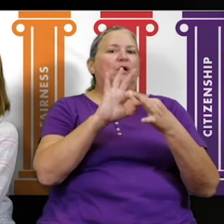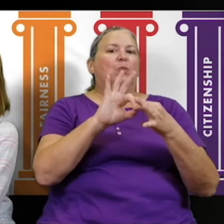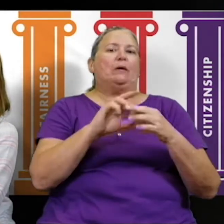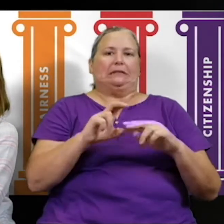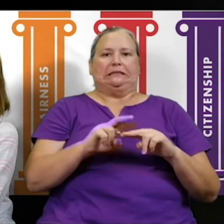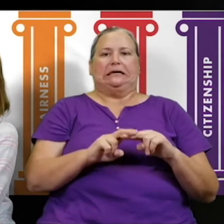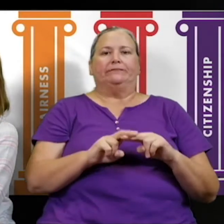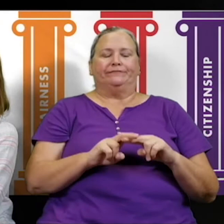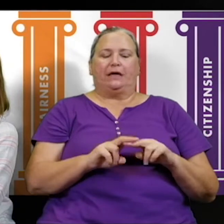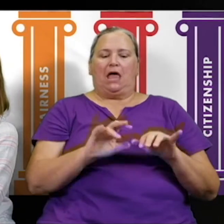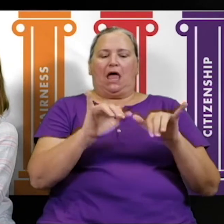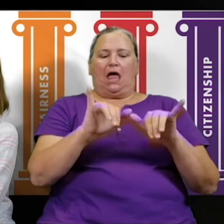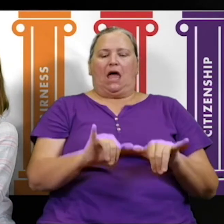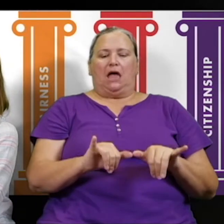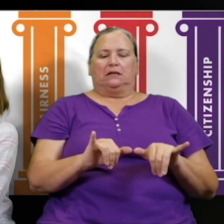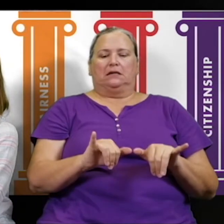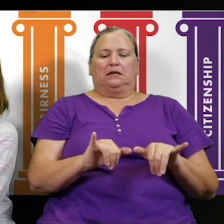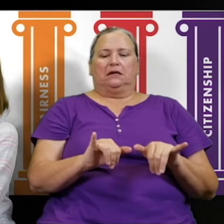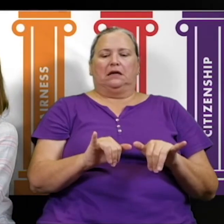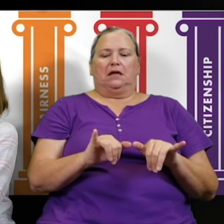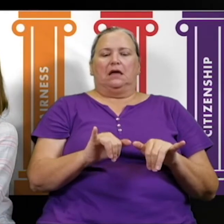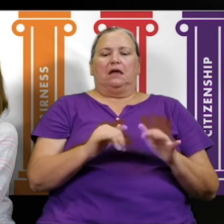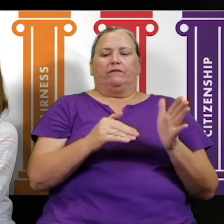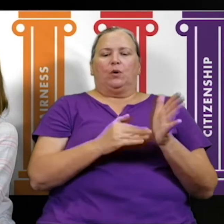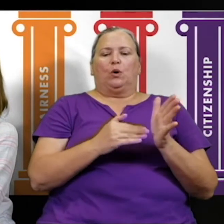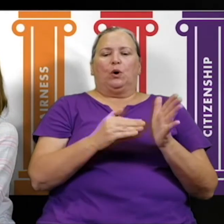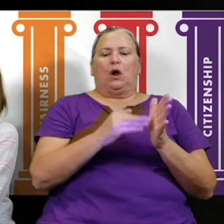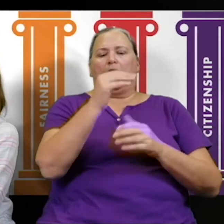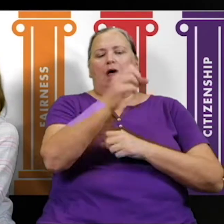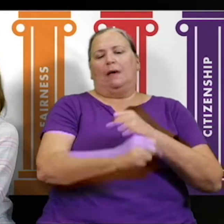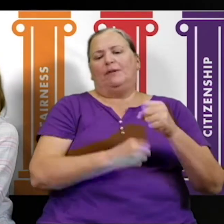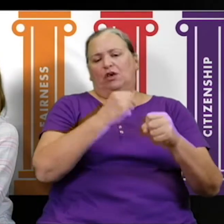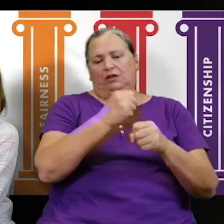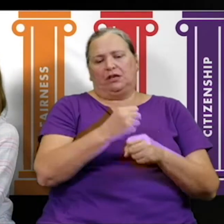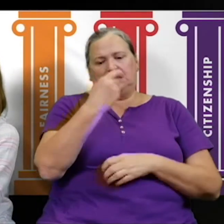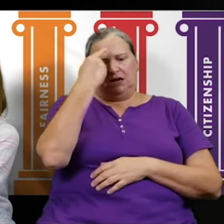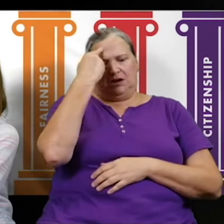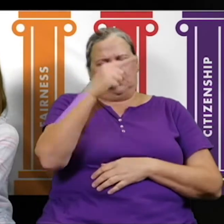"I'll stay here for a million years for Mr. Slinger.